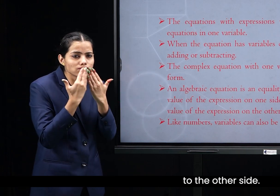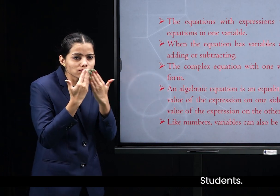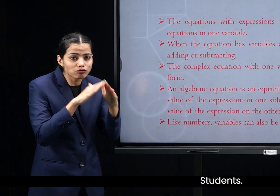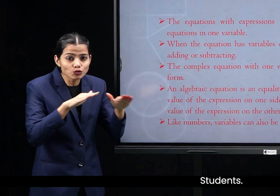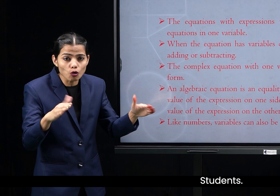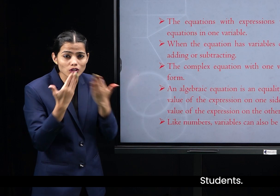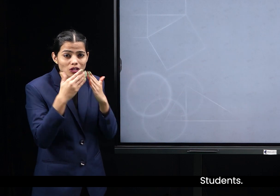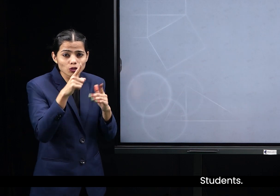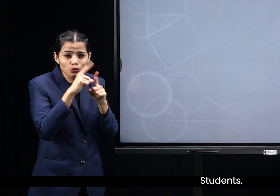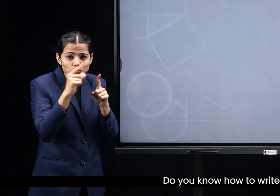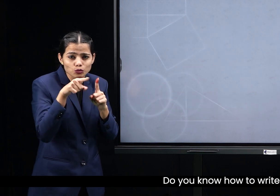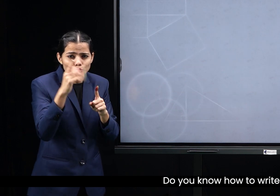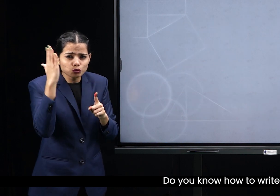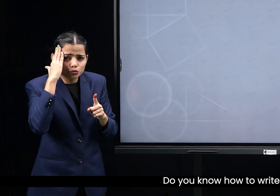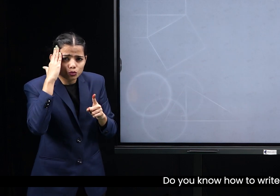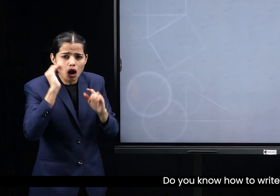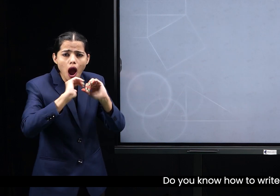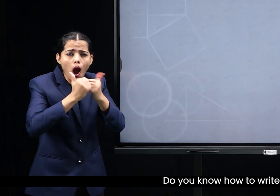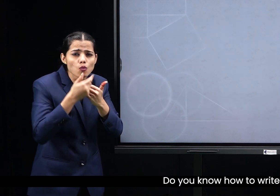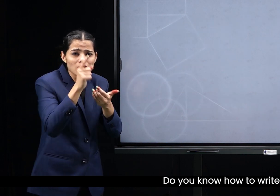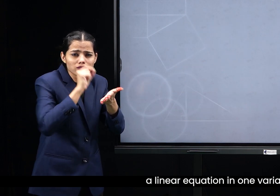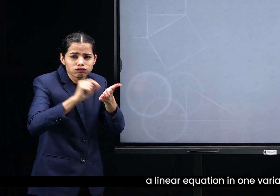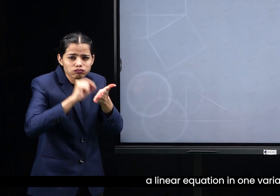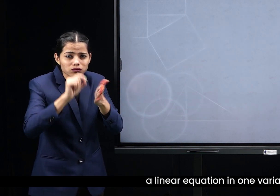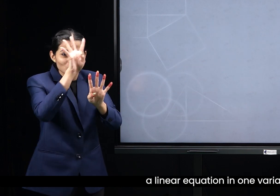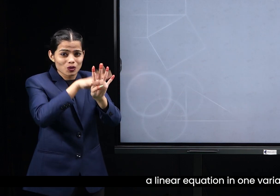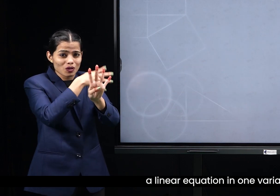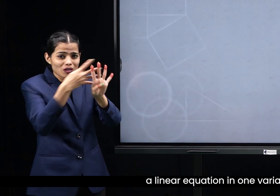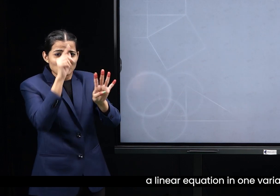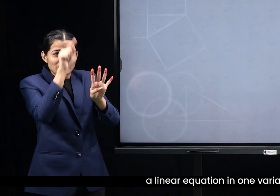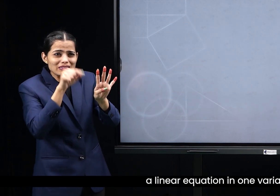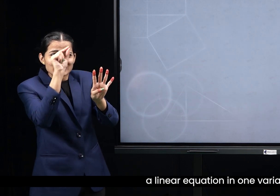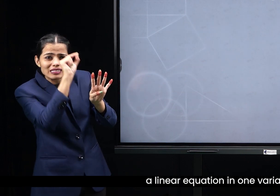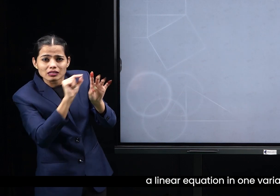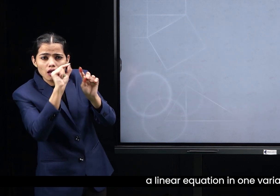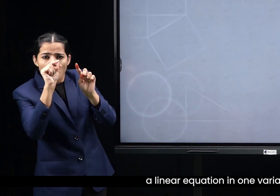Students, do you know how to write a linear equation in one variable?